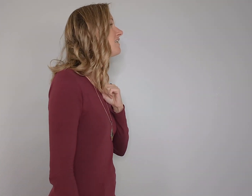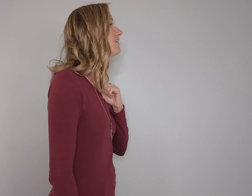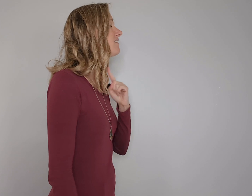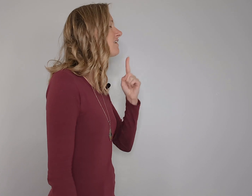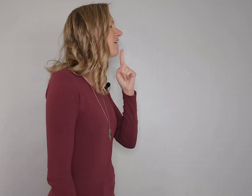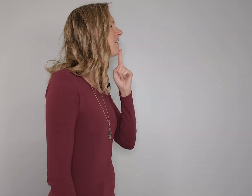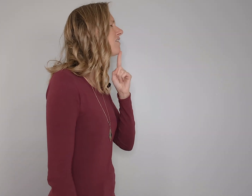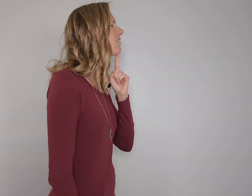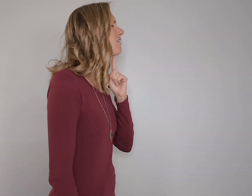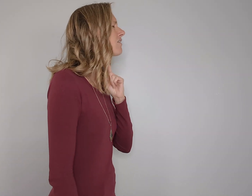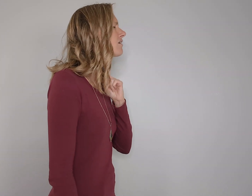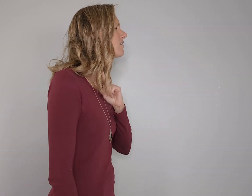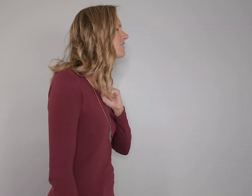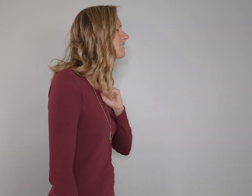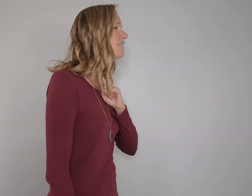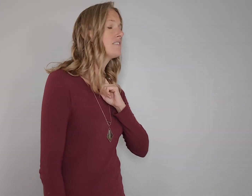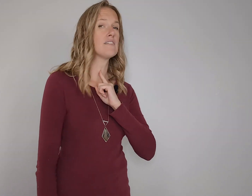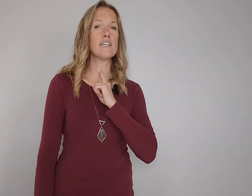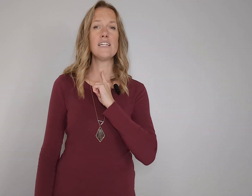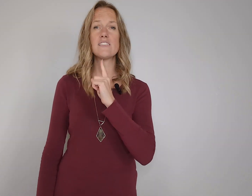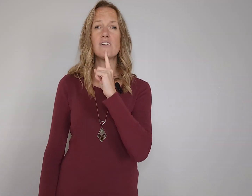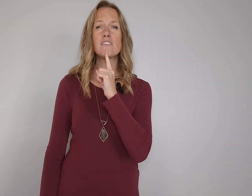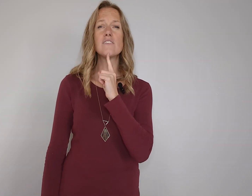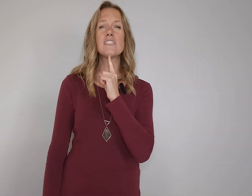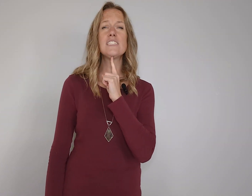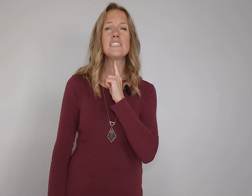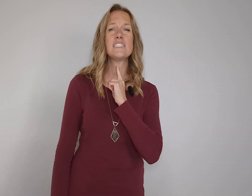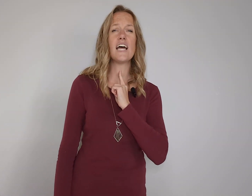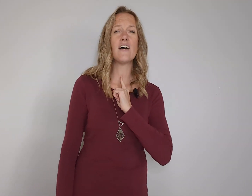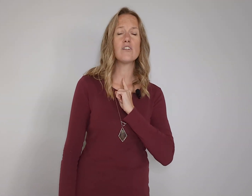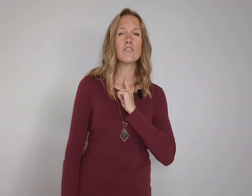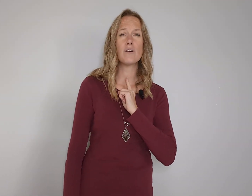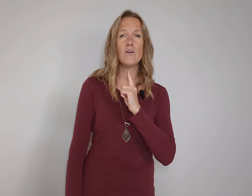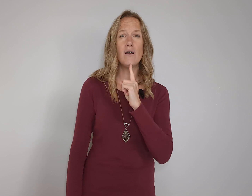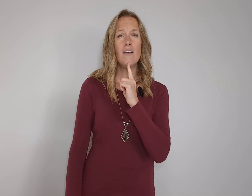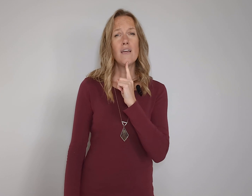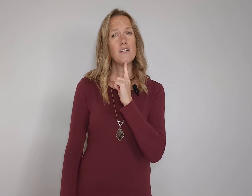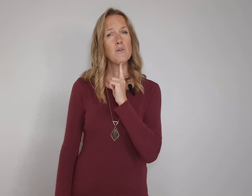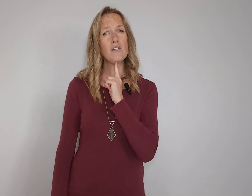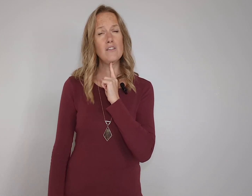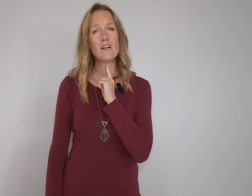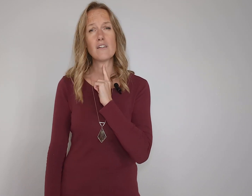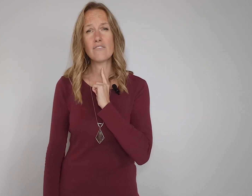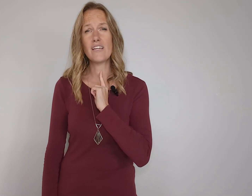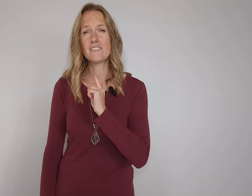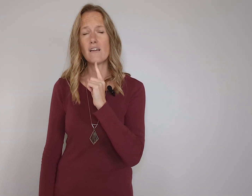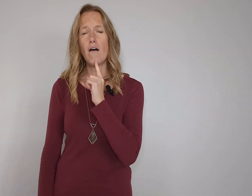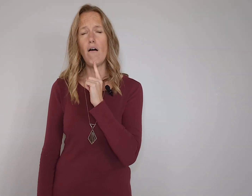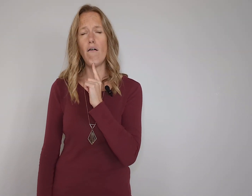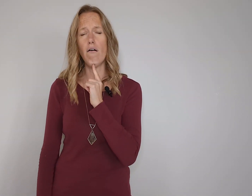thirsty. Okay? Thirsty. So your index finger is going down your throat. You want to look on your face like, oh,